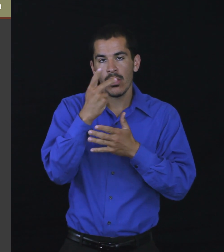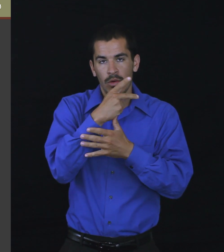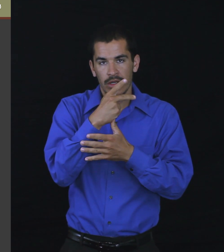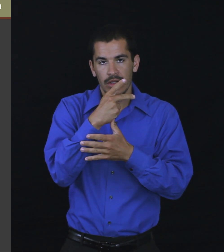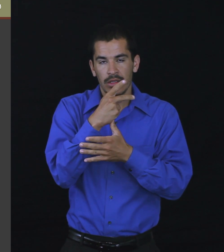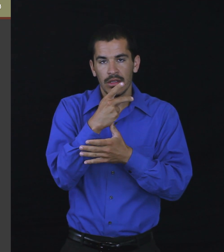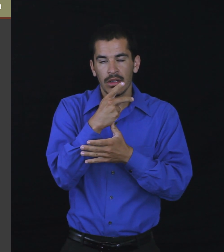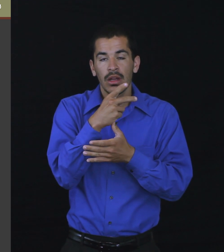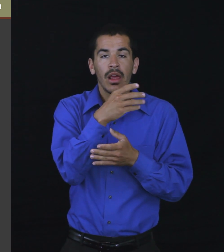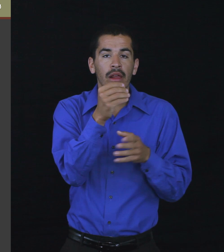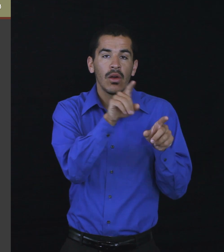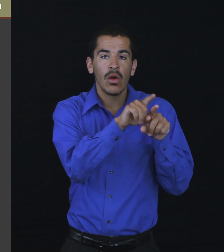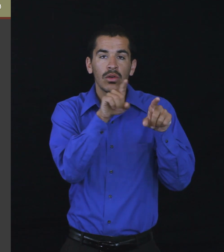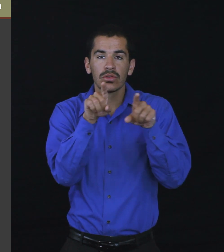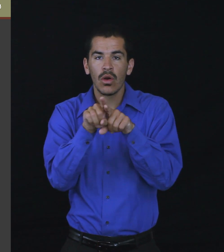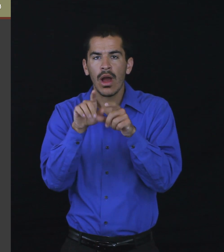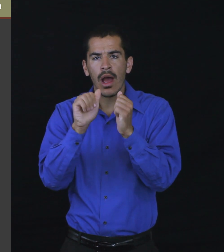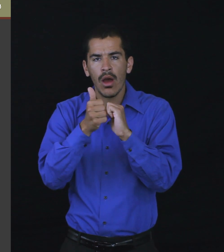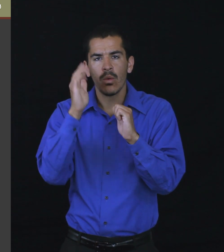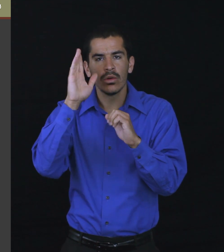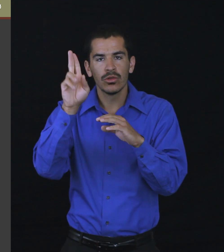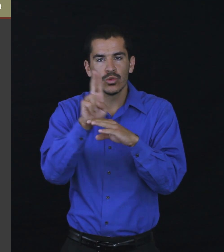and how the land will be used.